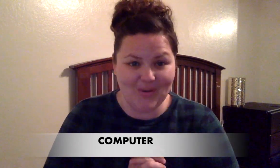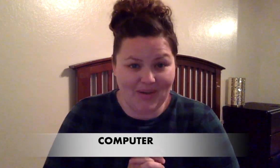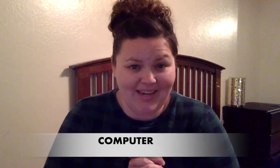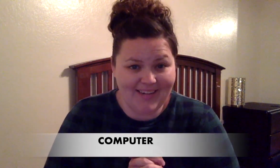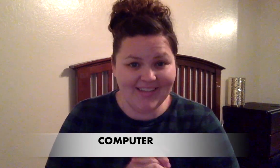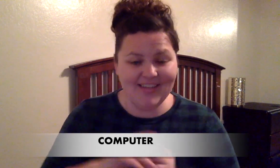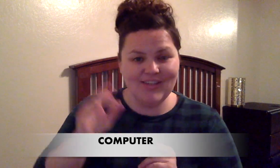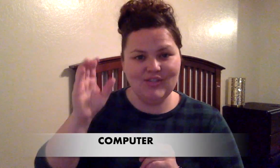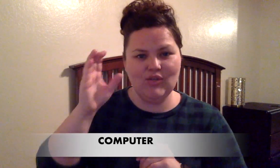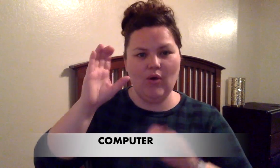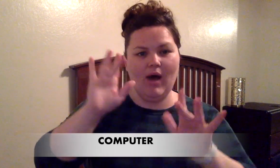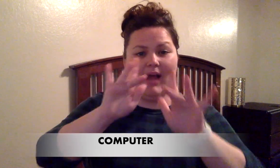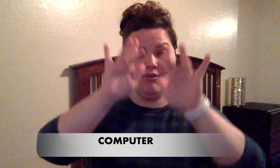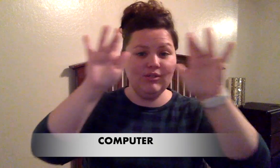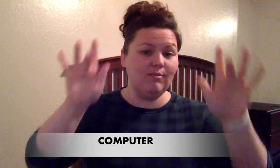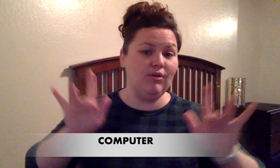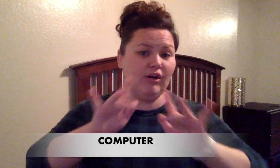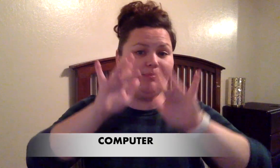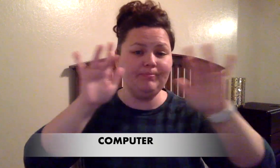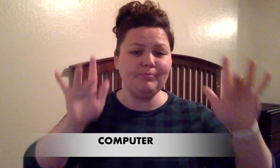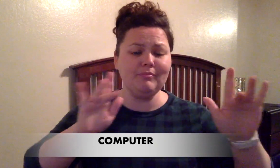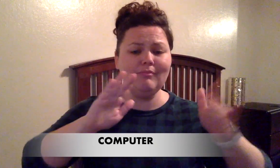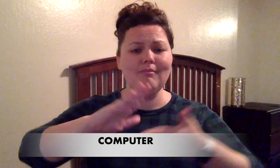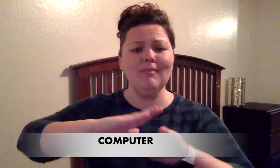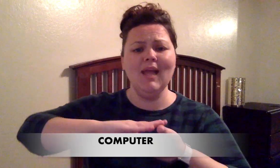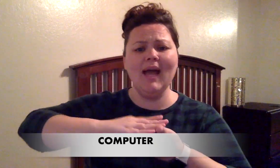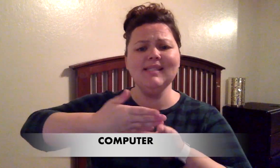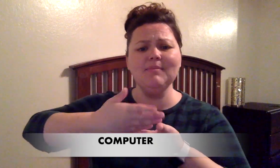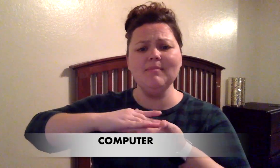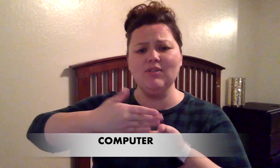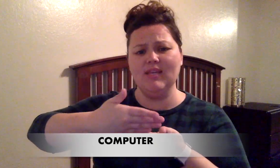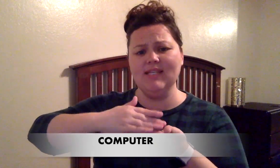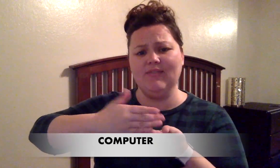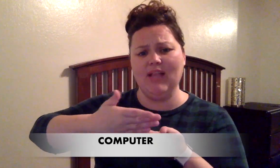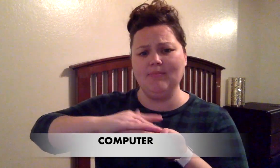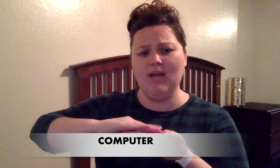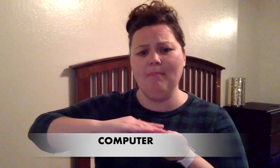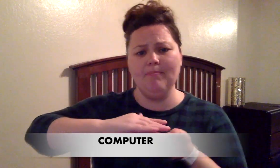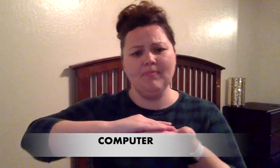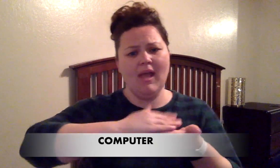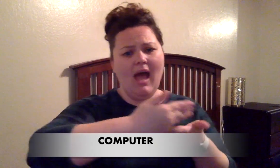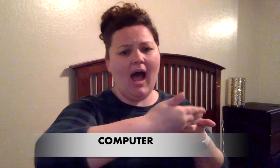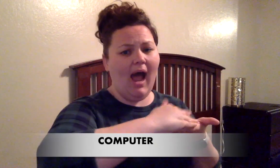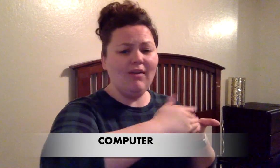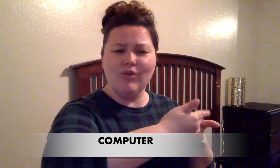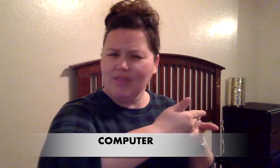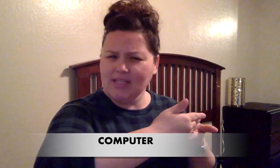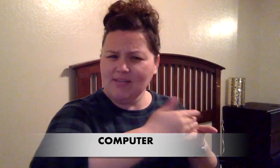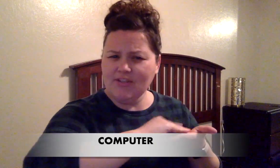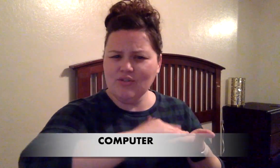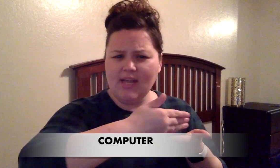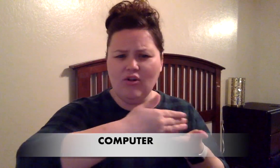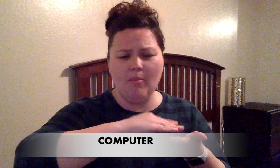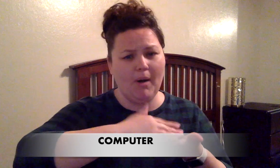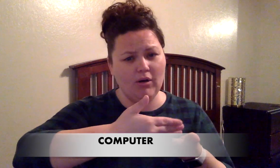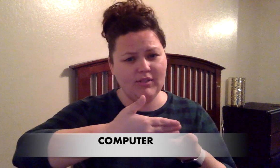okay? So I use computer. I sometimes do this for laptop. I don't know that that's an official sign or a borrowed